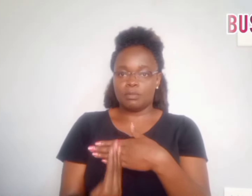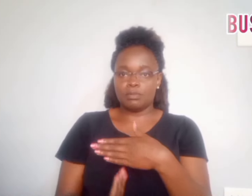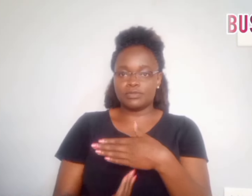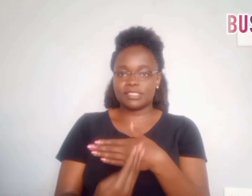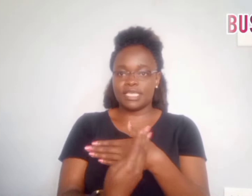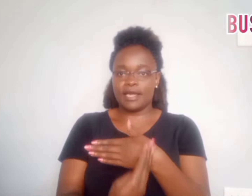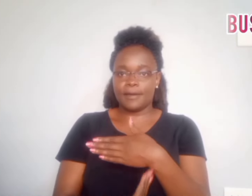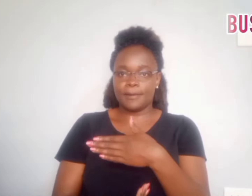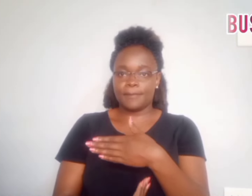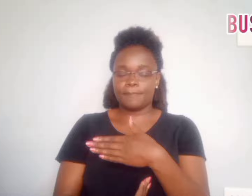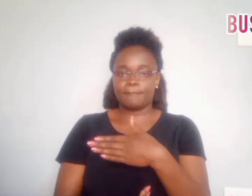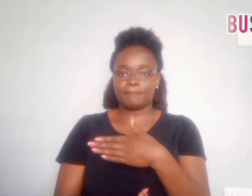Busia.